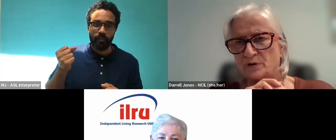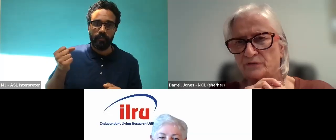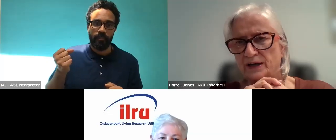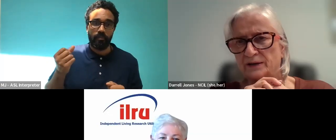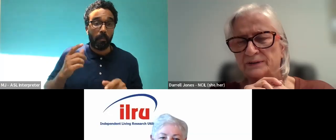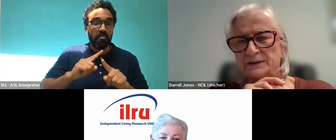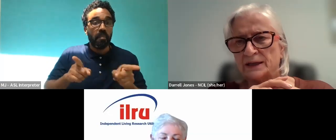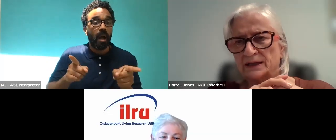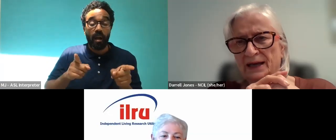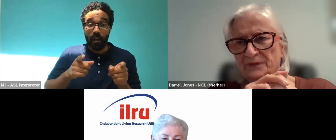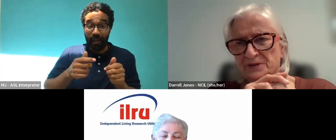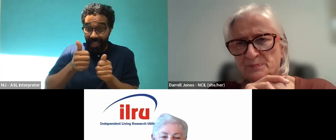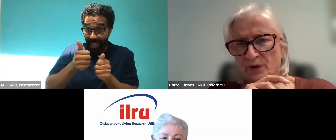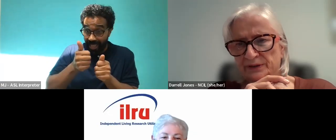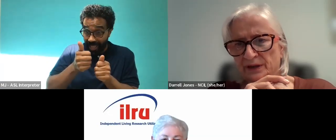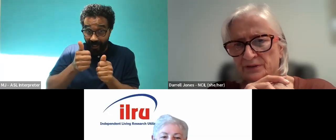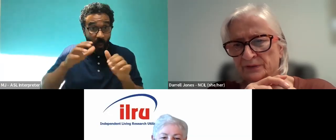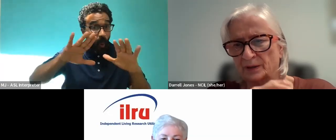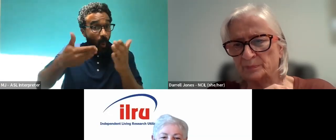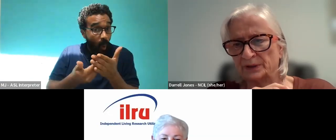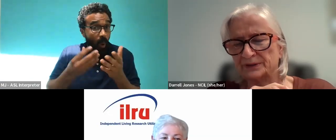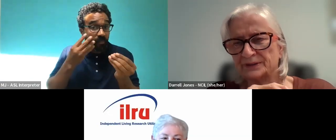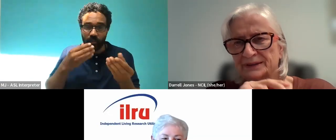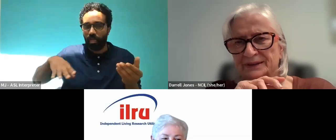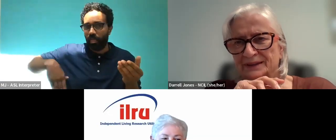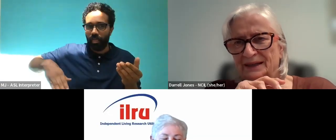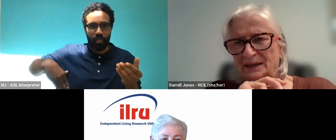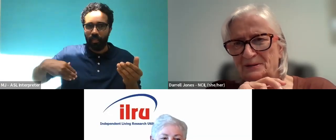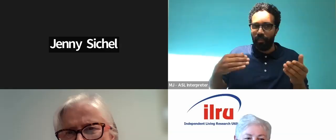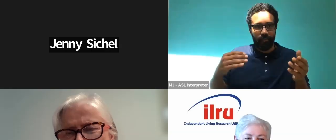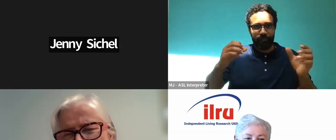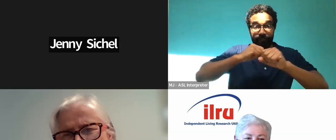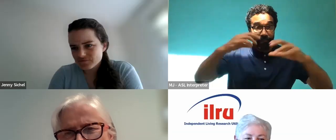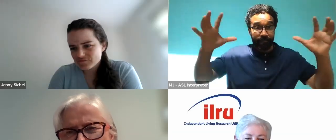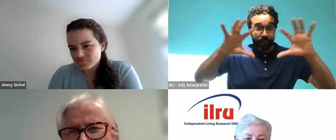comprehensive profile at this point in our development.